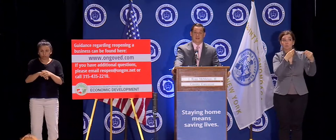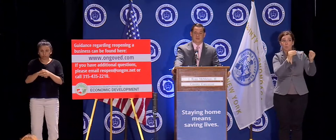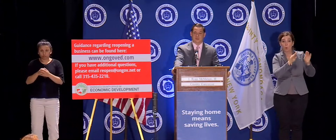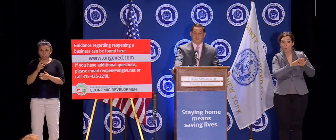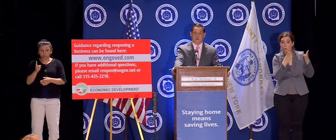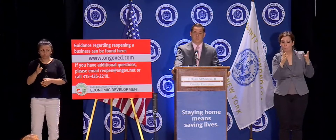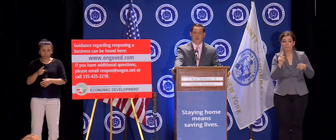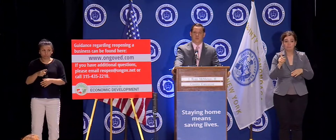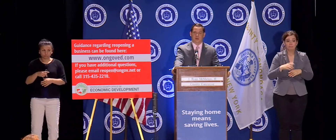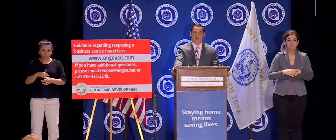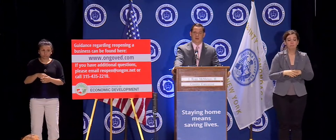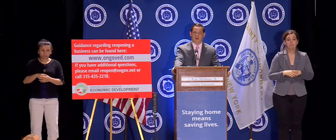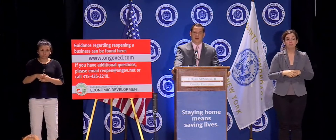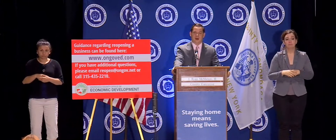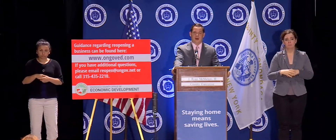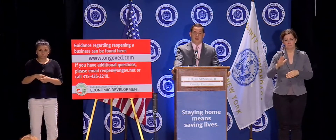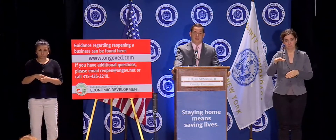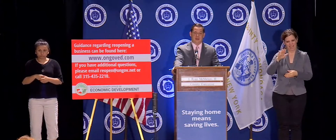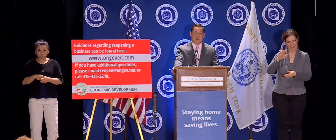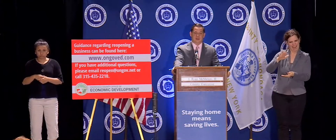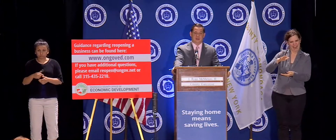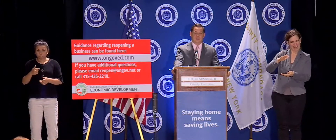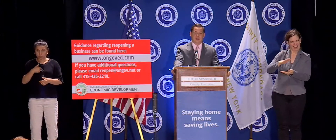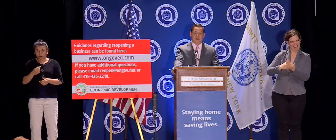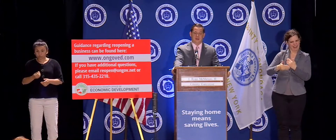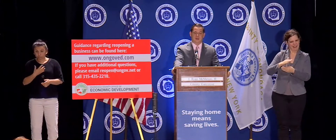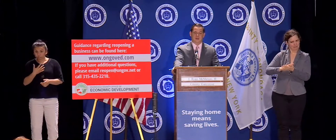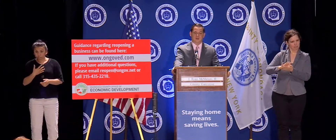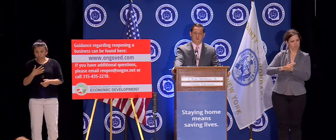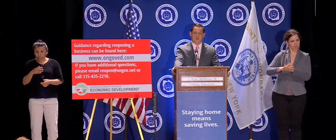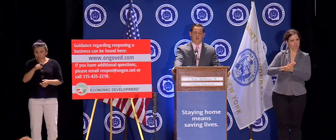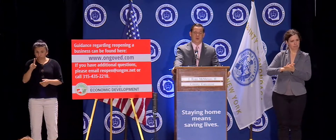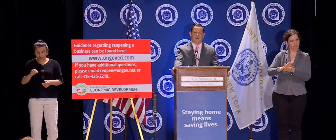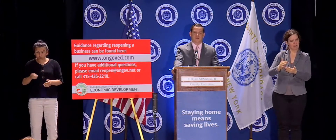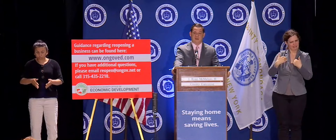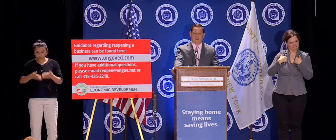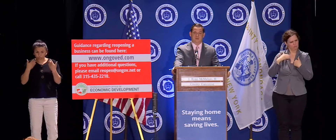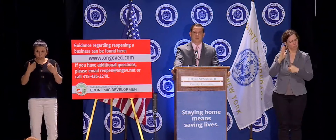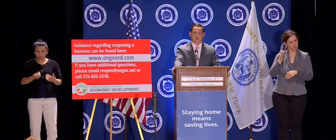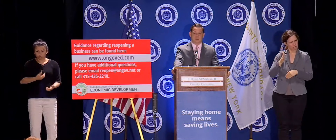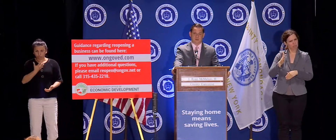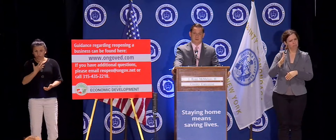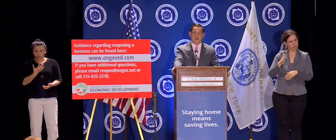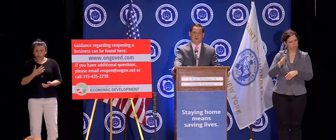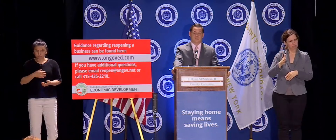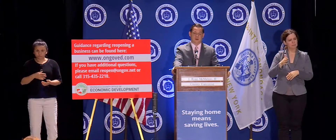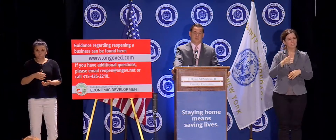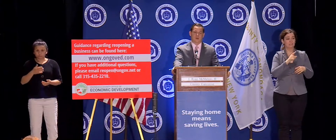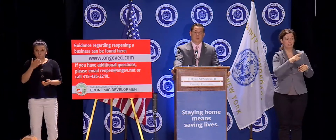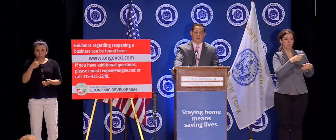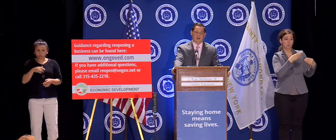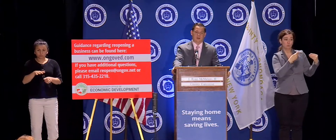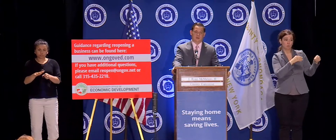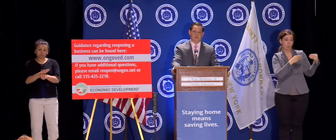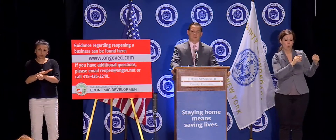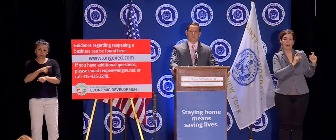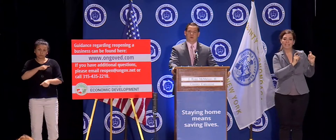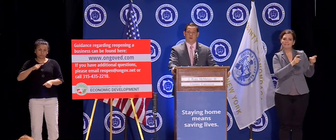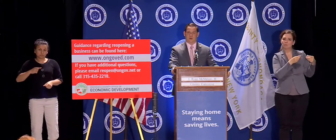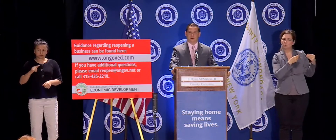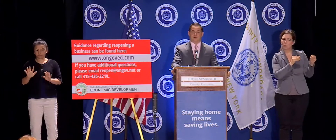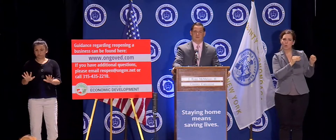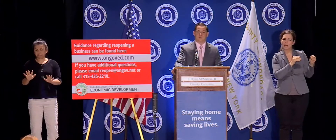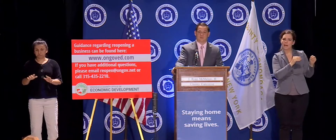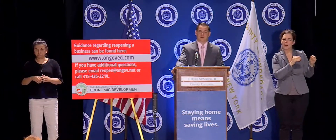comfortable? Yes, or else it wouldn't be opening. And do we have enough staff? Absolutely. So those are the